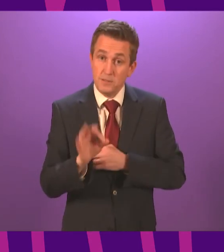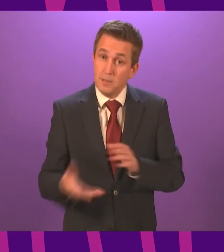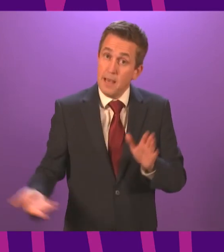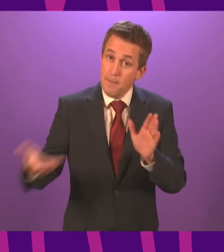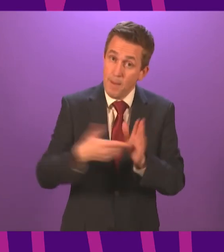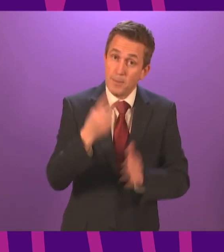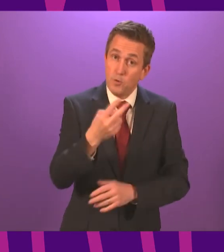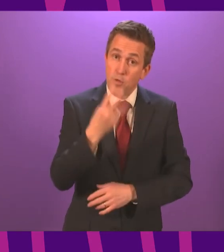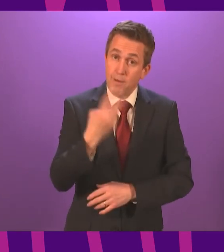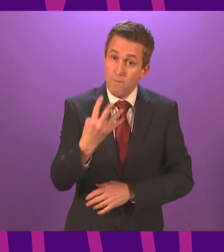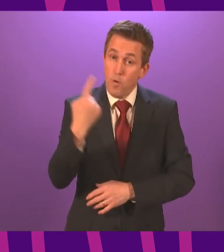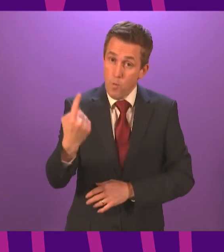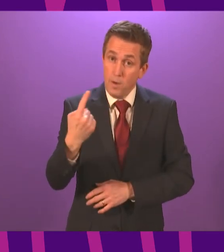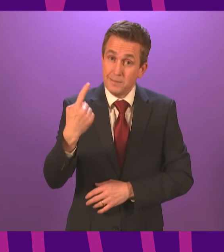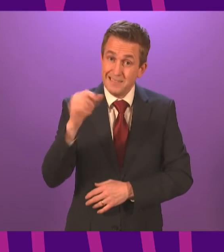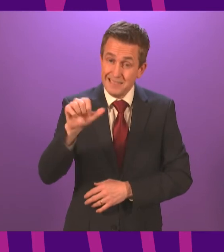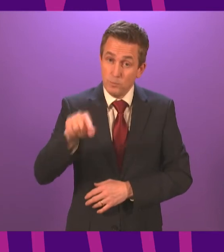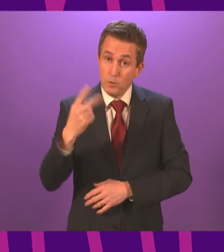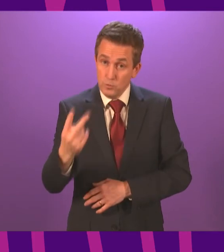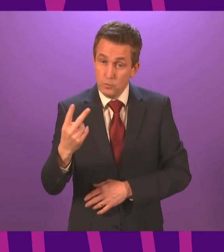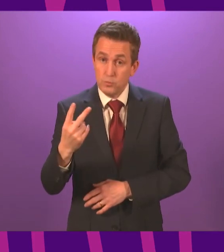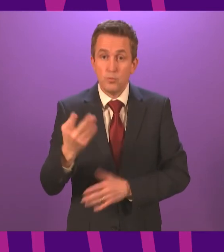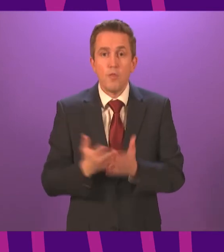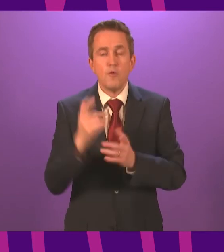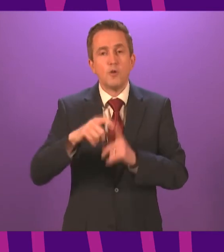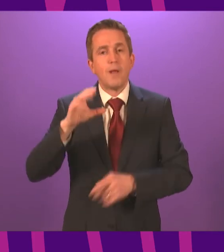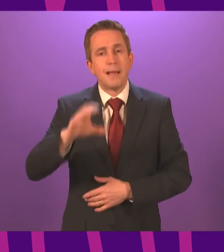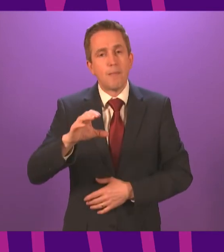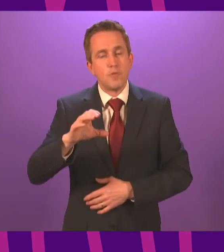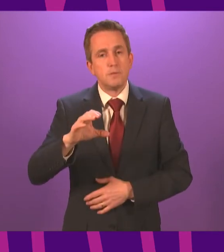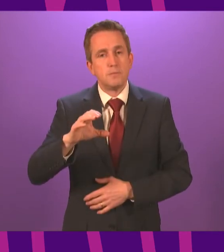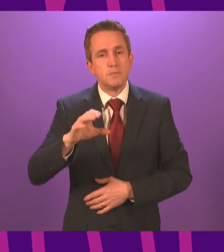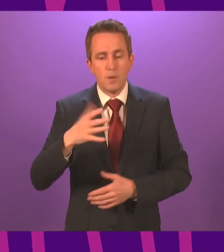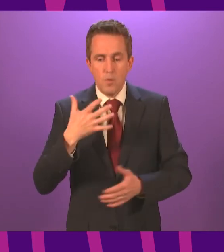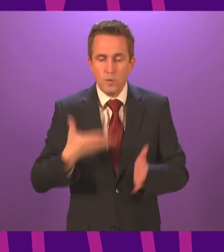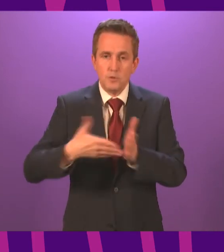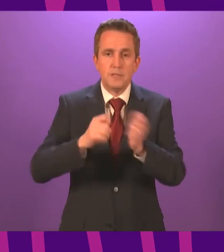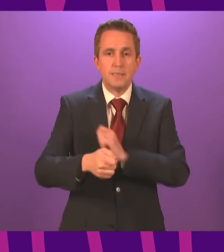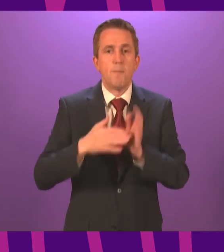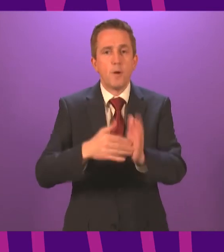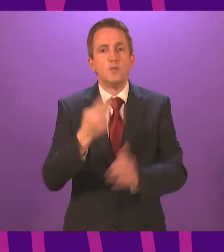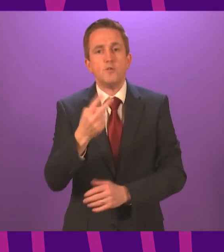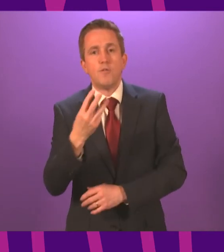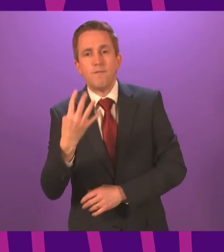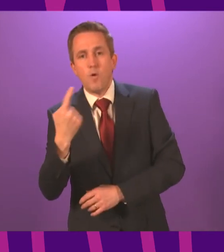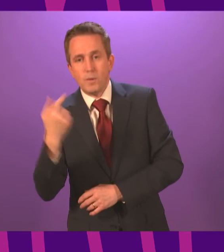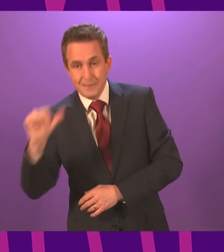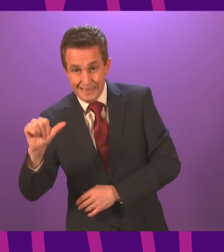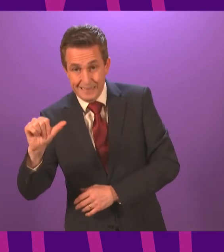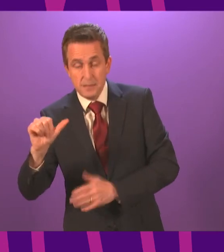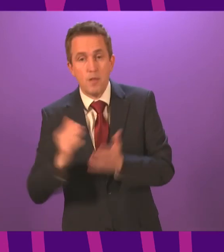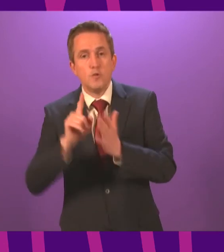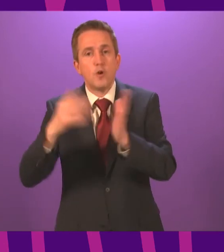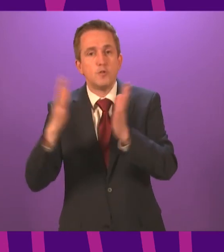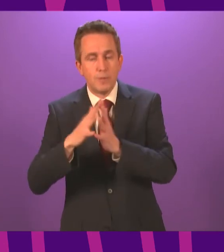amendment 23416.2 in the name of Donald Cameron, which seeks to amend motion 23416 in the name of John Swinney